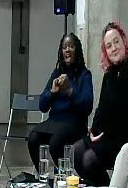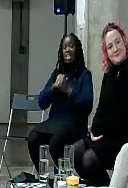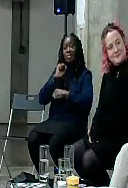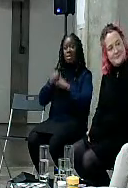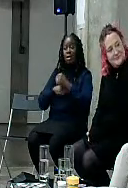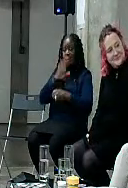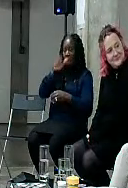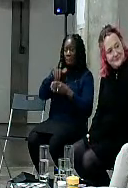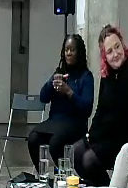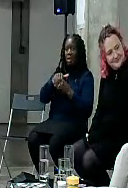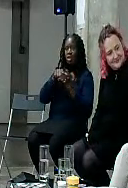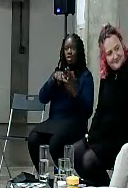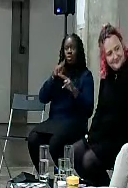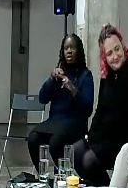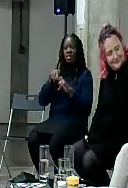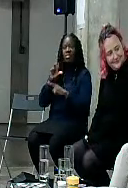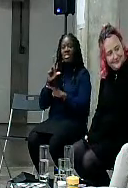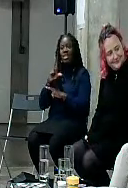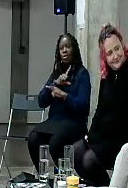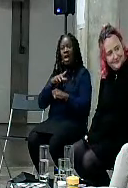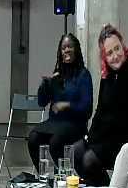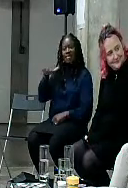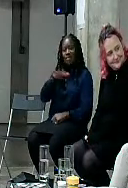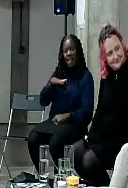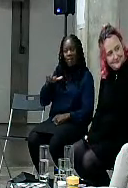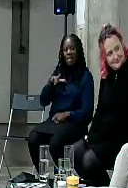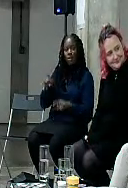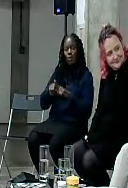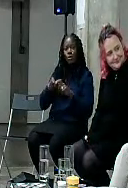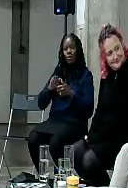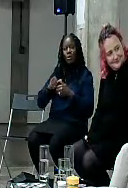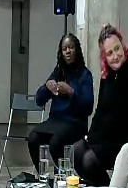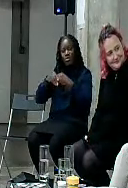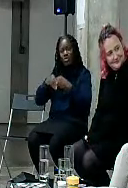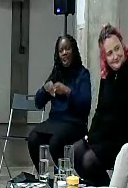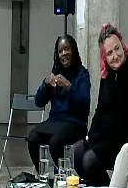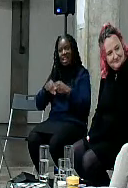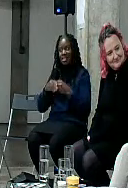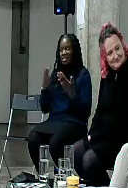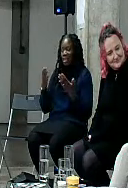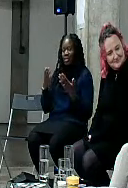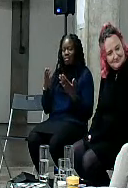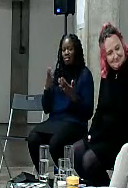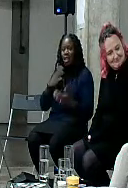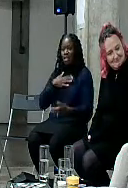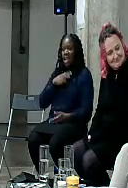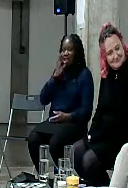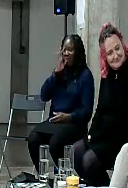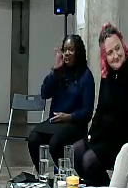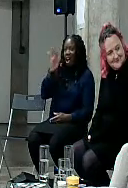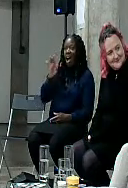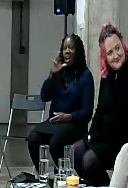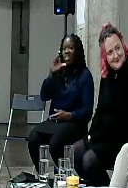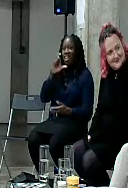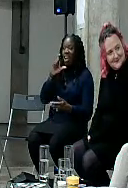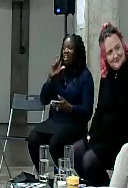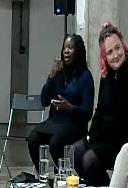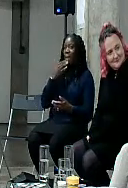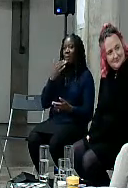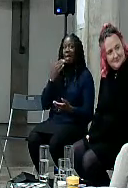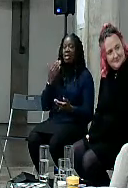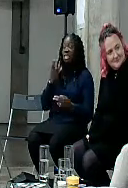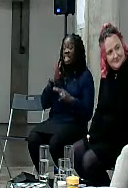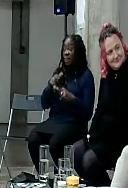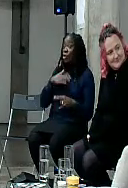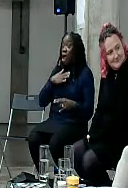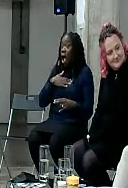We need support. So I'm going to ask China if